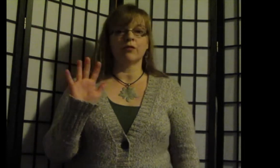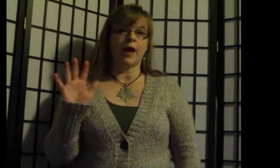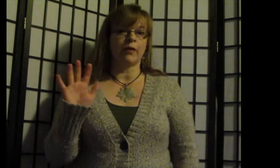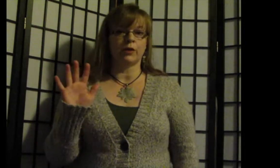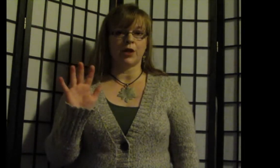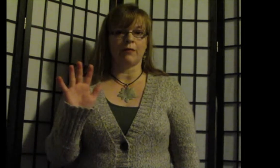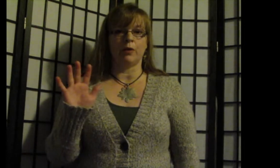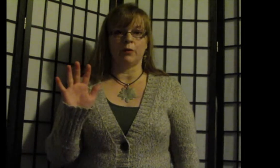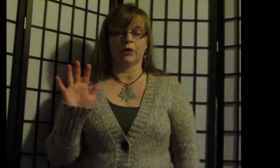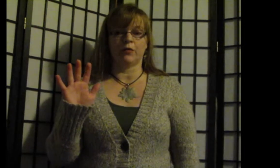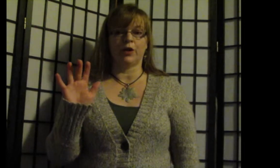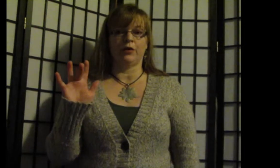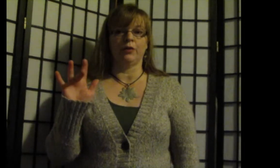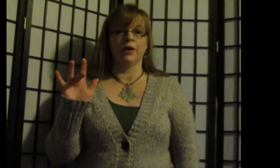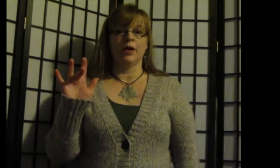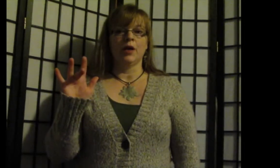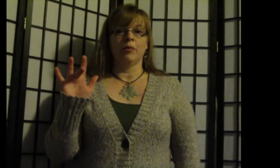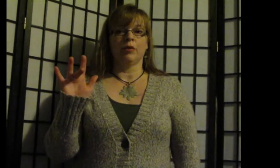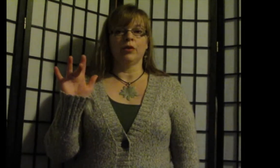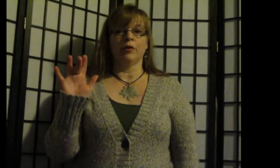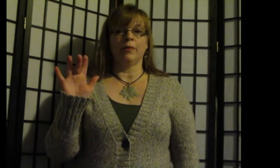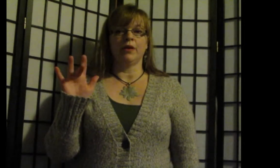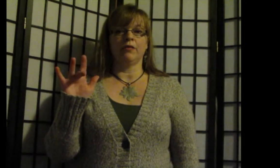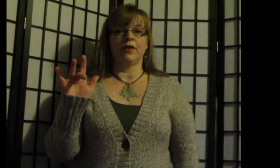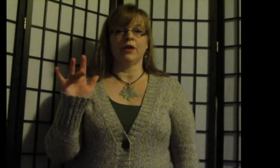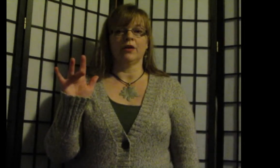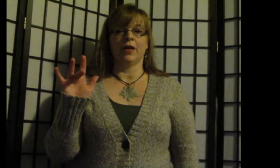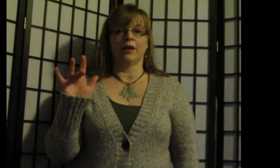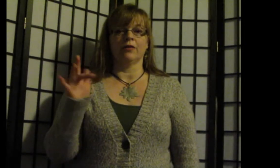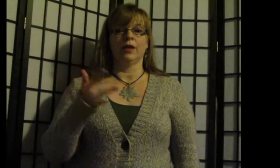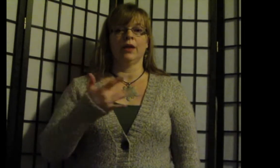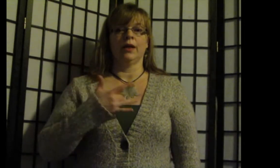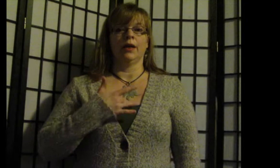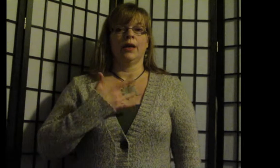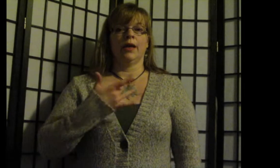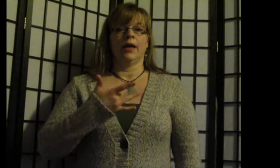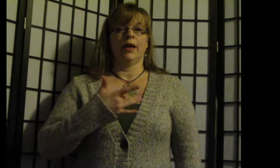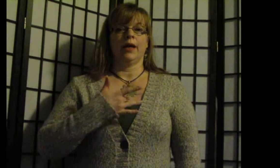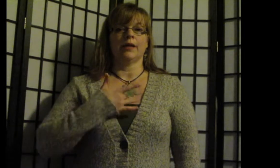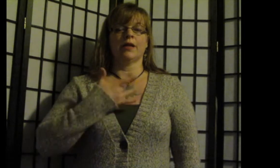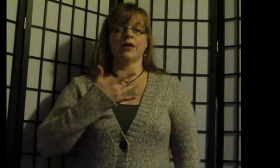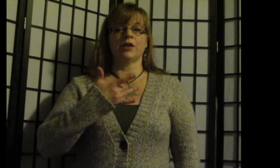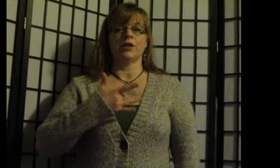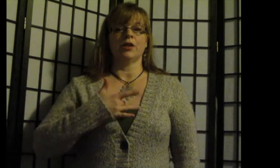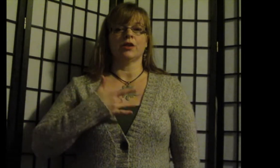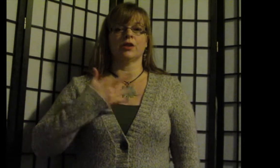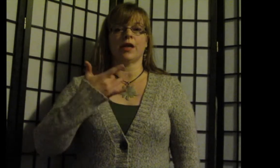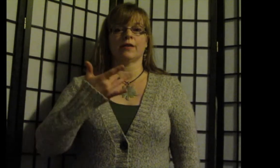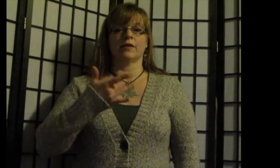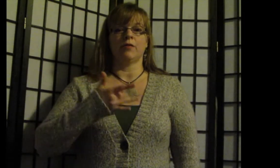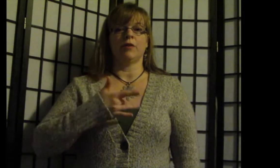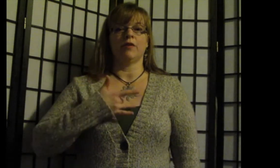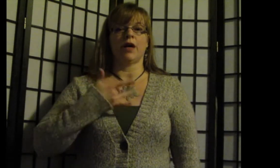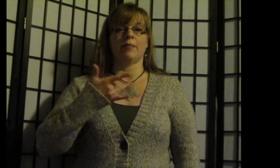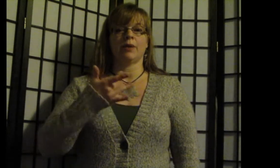right, whichever one works for you. Pull your middle finger down and touch it to your chest and move it up and